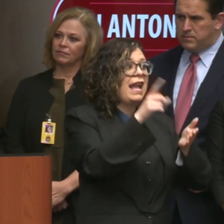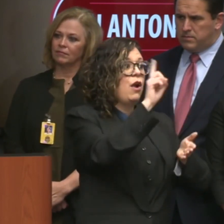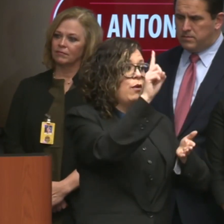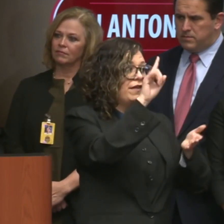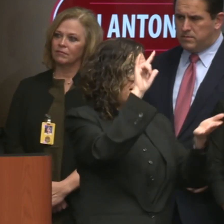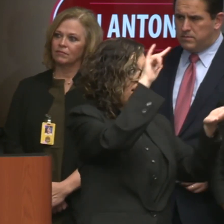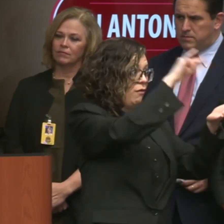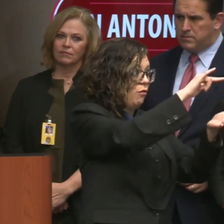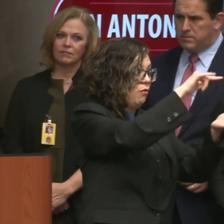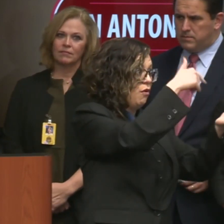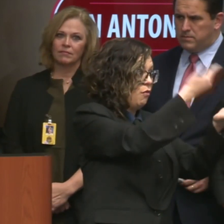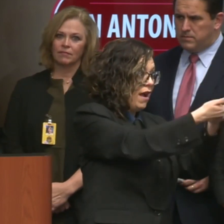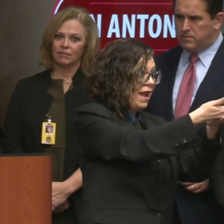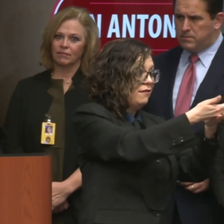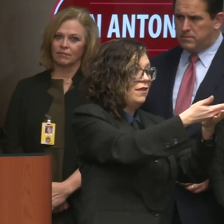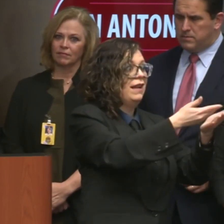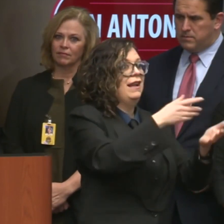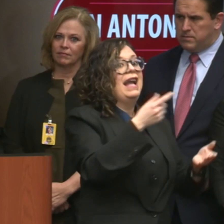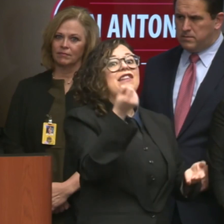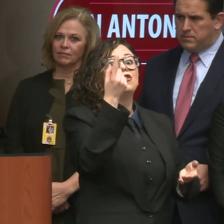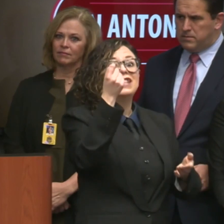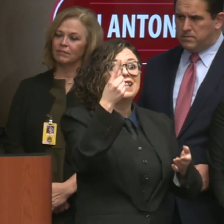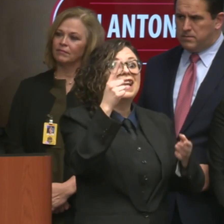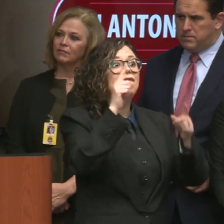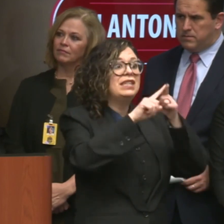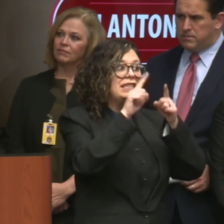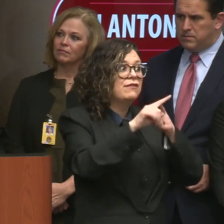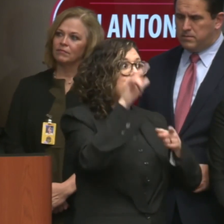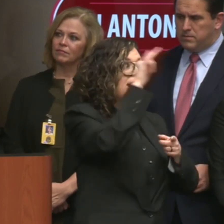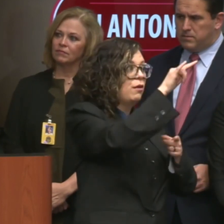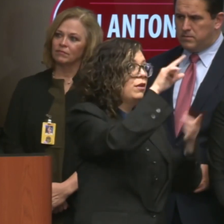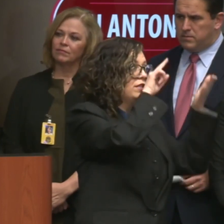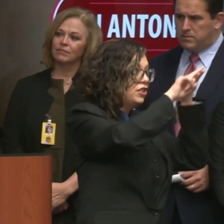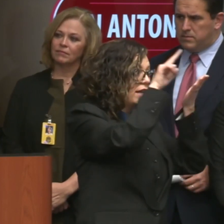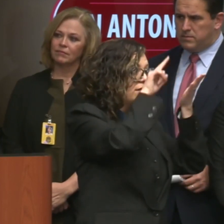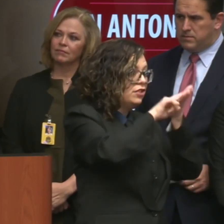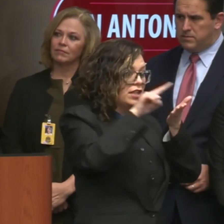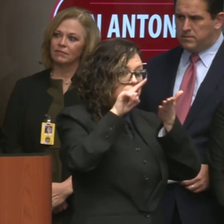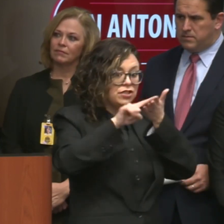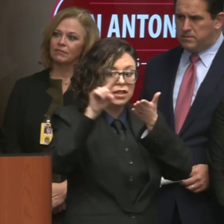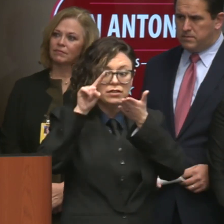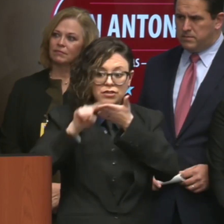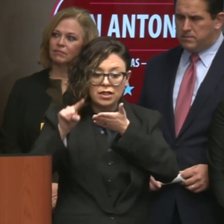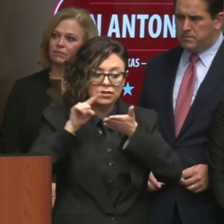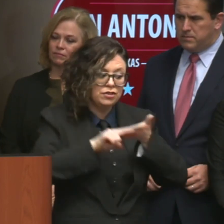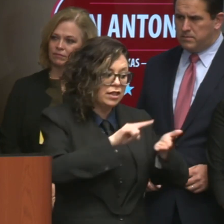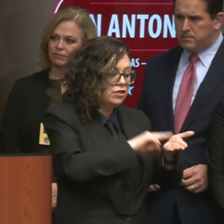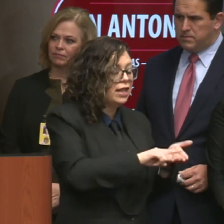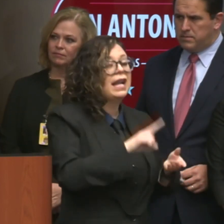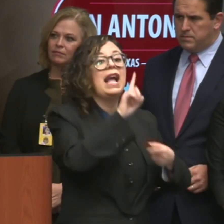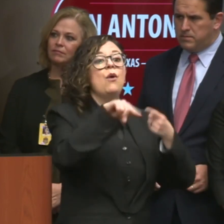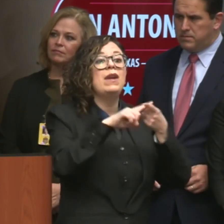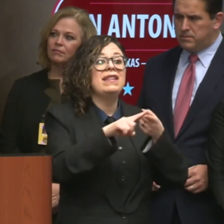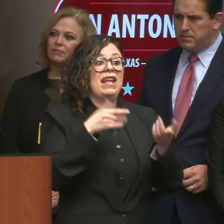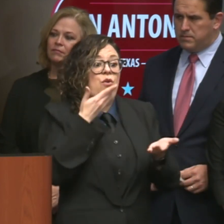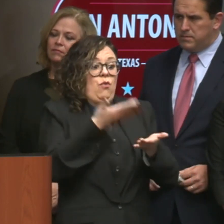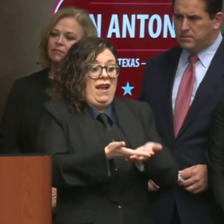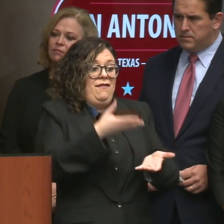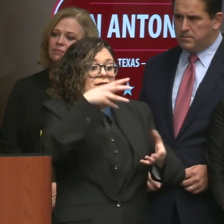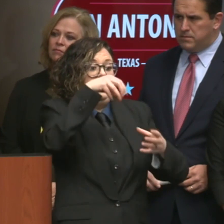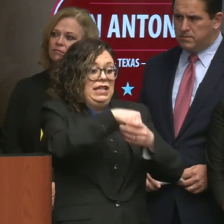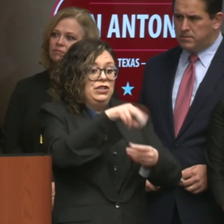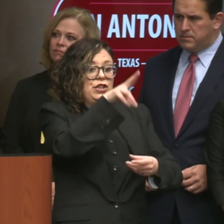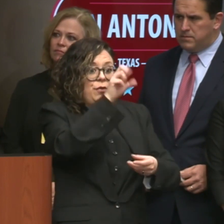are funneled through 11 airports across the nation. They are screened once they deplane at their port of entry, and then